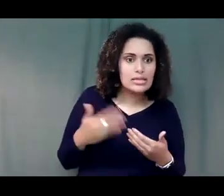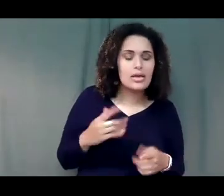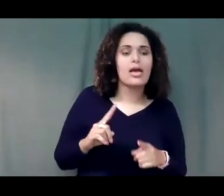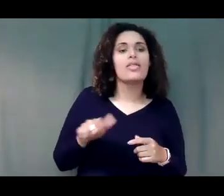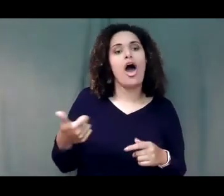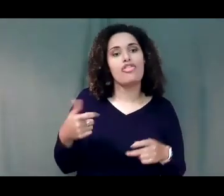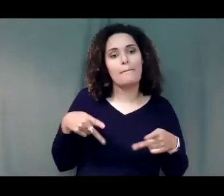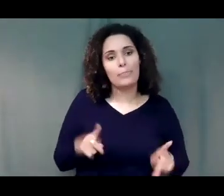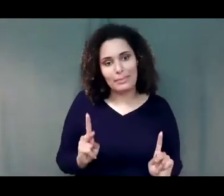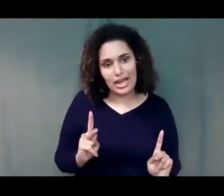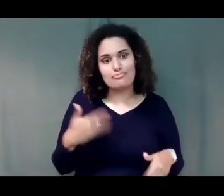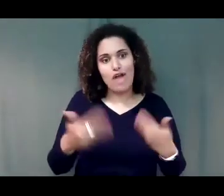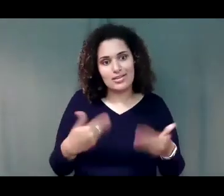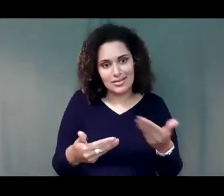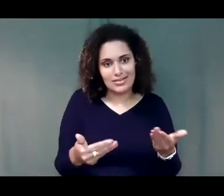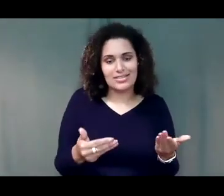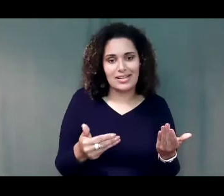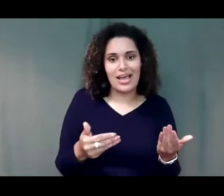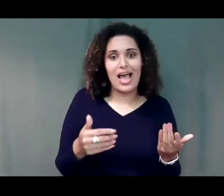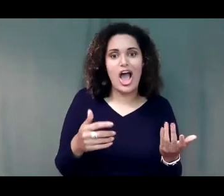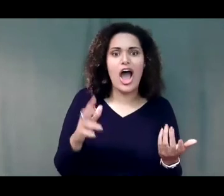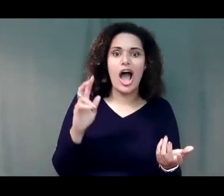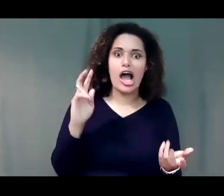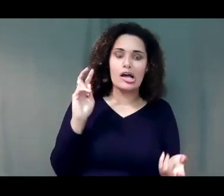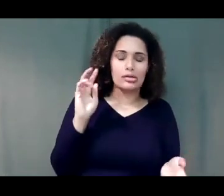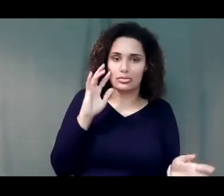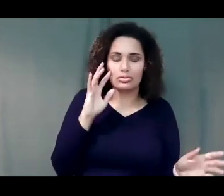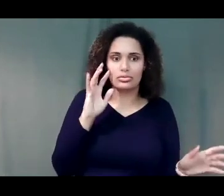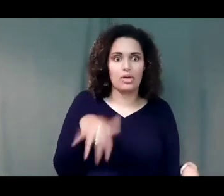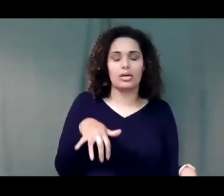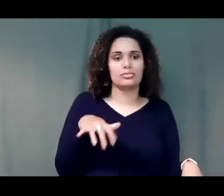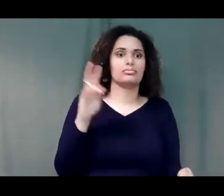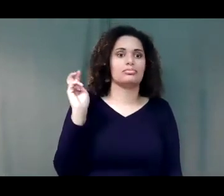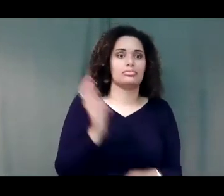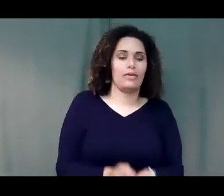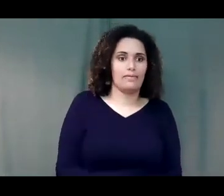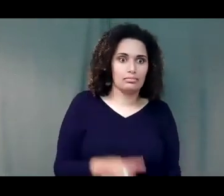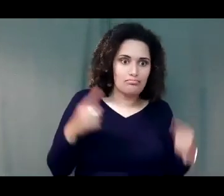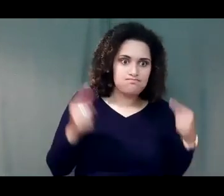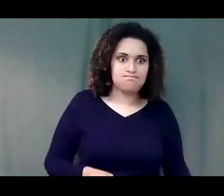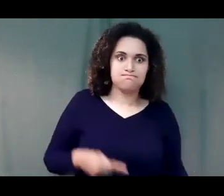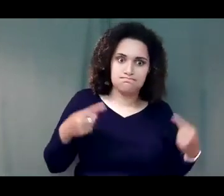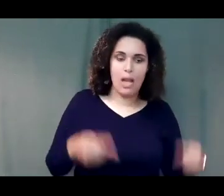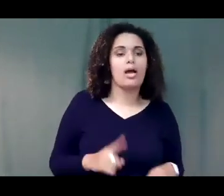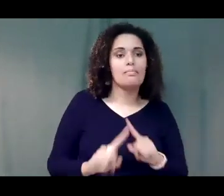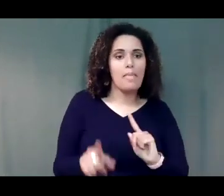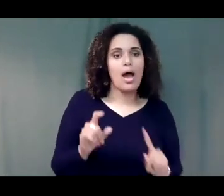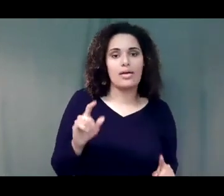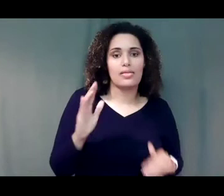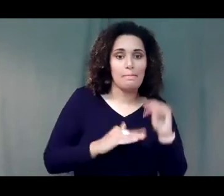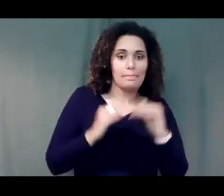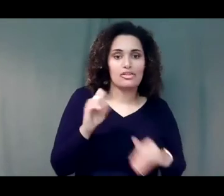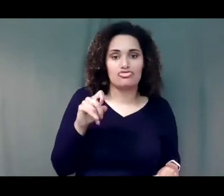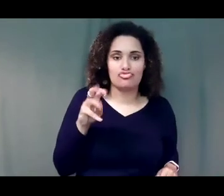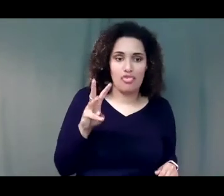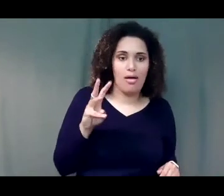and construction process were shockingly hard. Yes. But getting the straw bale, which we thought would be hard by, they actually accepted it pretty quickly.